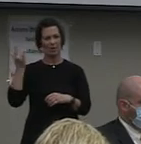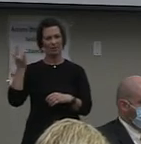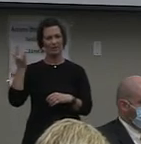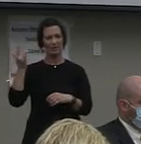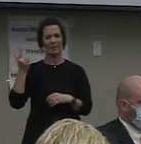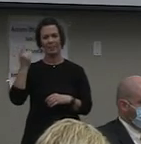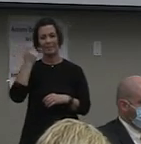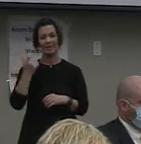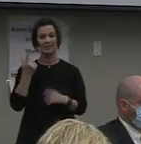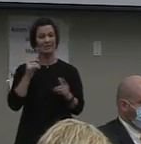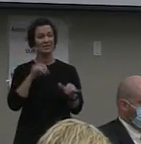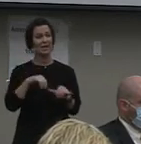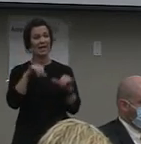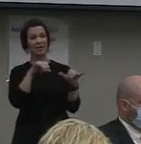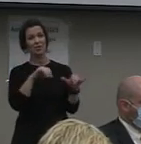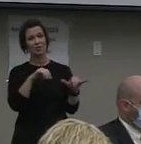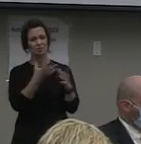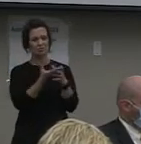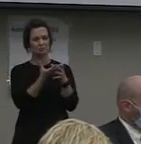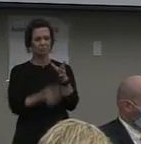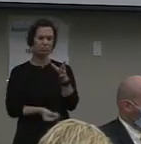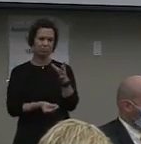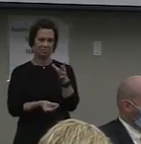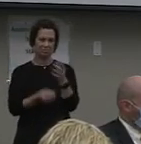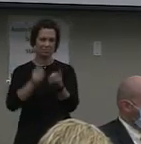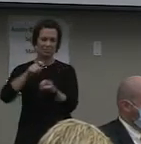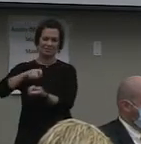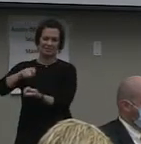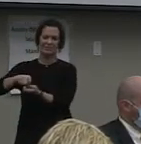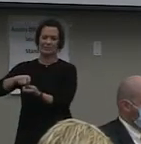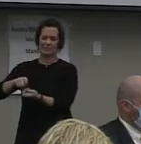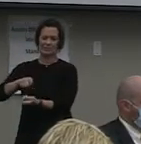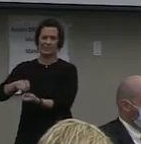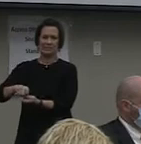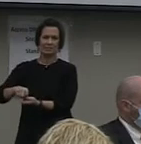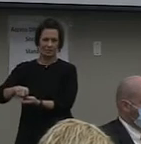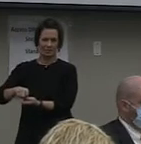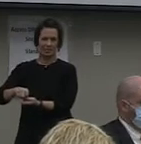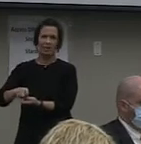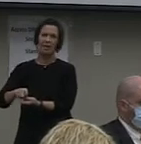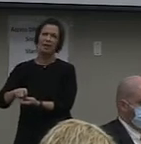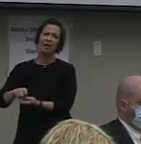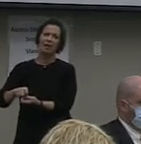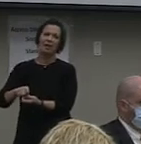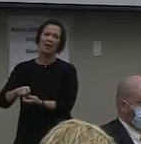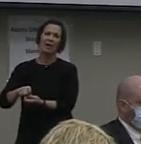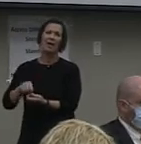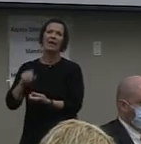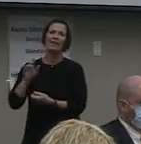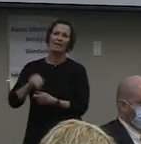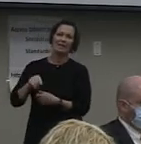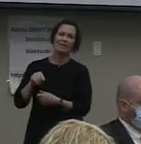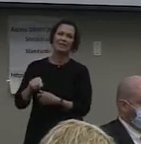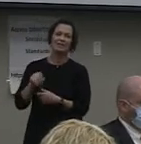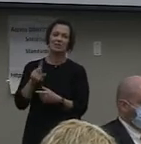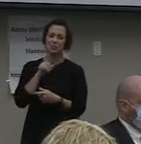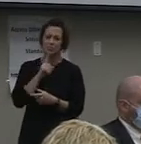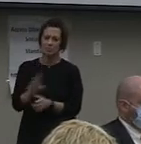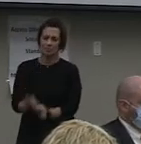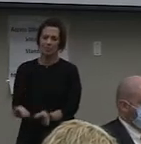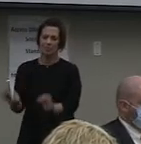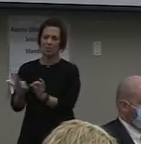standard lacks an enormous amount of specificity. Specificity is extremely important, even in the older